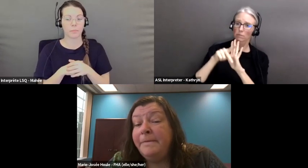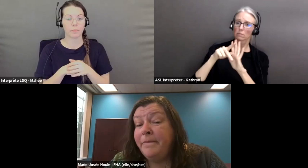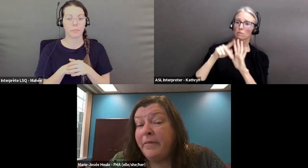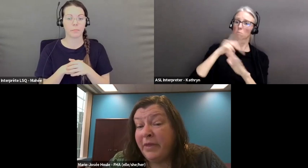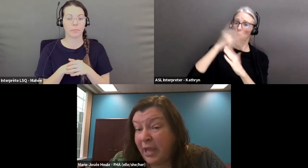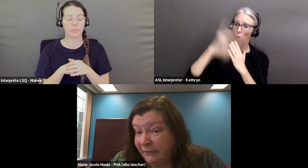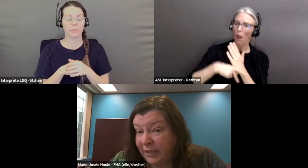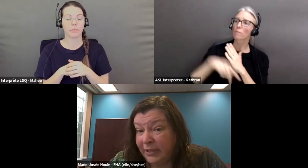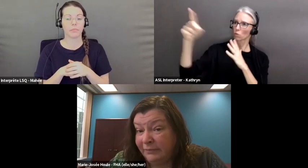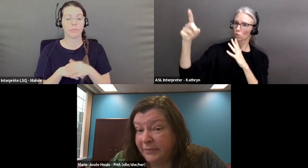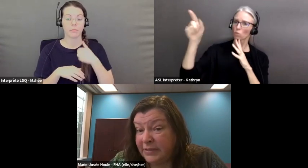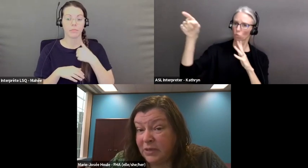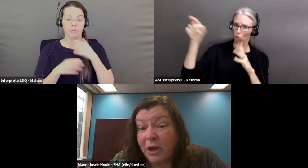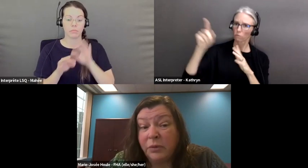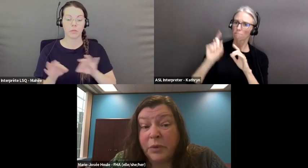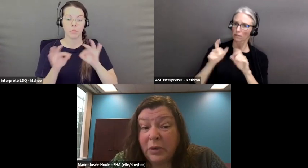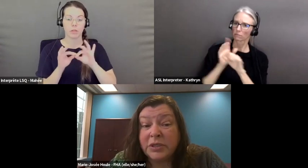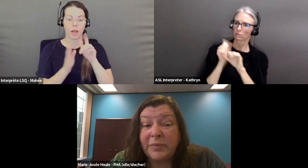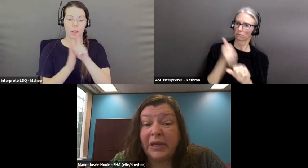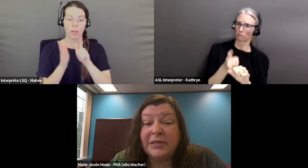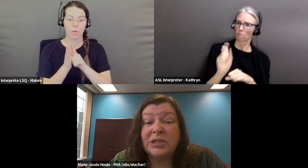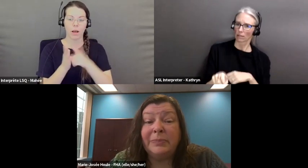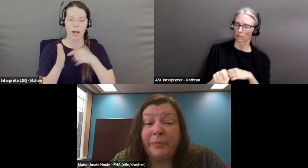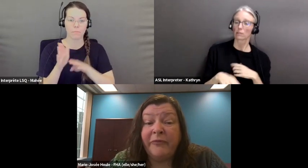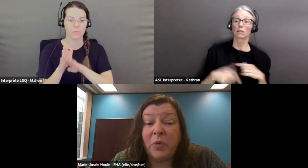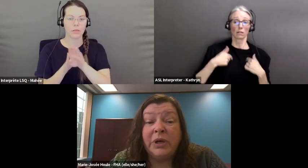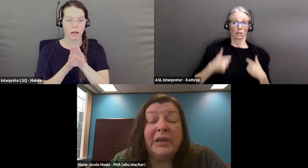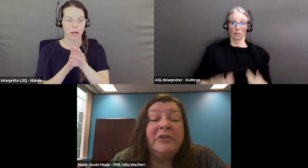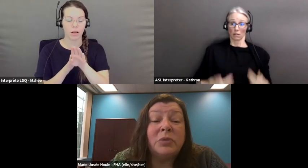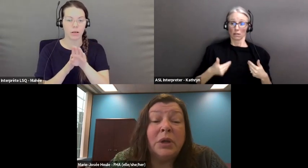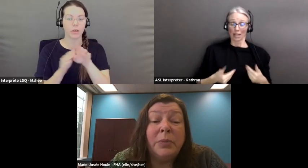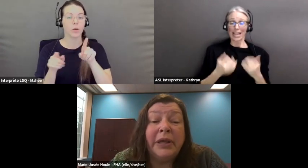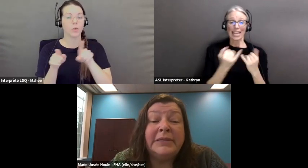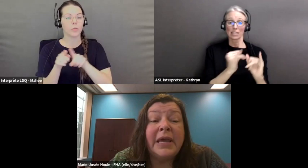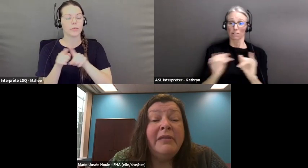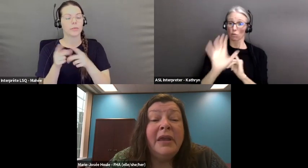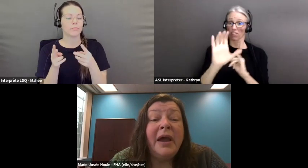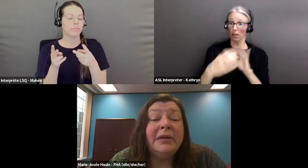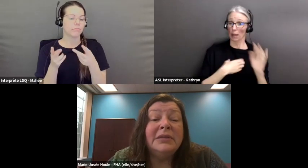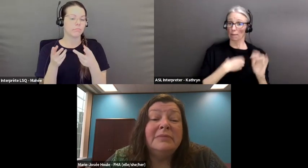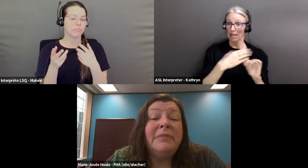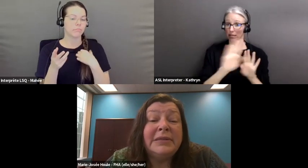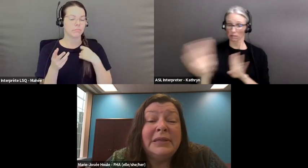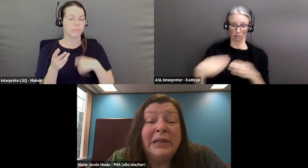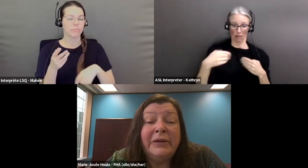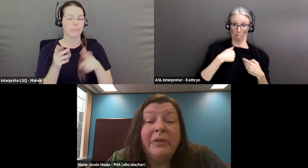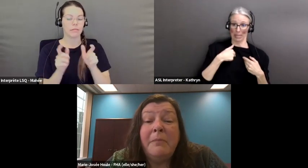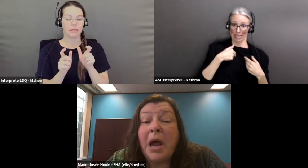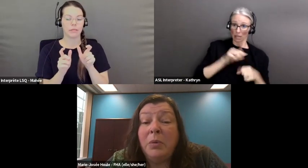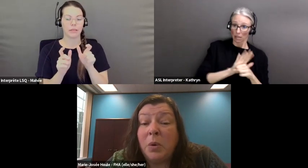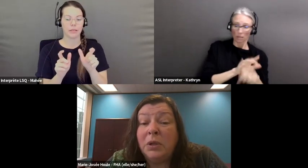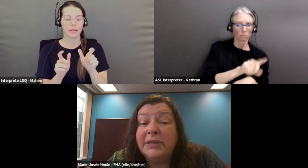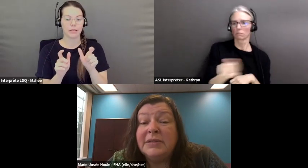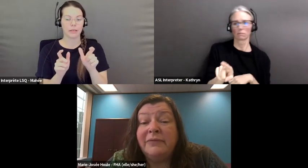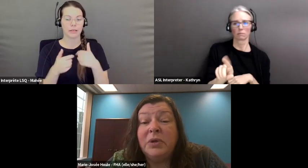that the advocate is not a recourse mechanism for individual complaints. The Act makes it clear that